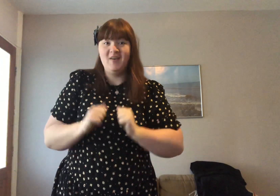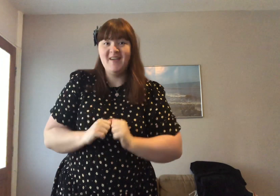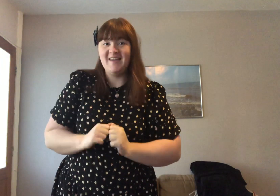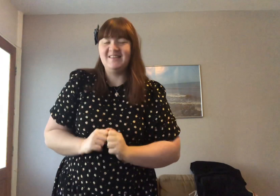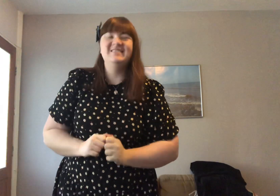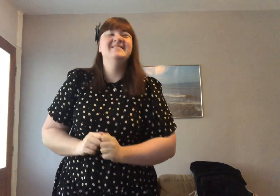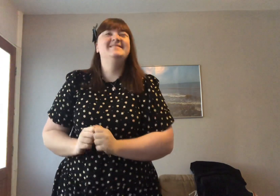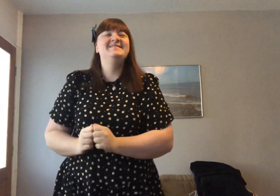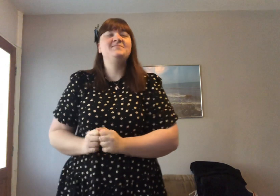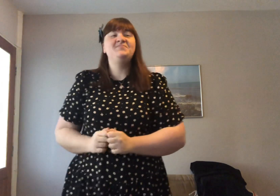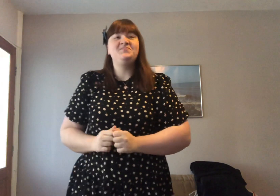like it.